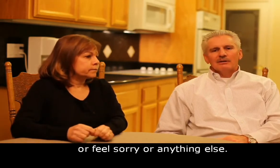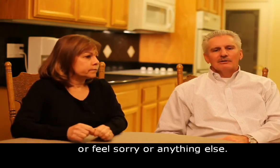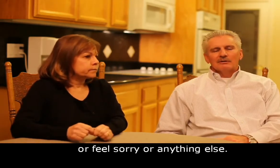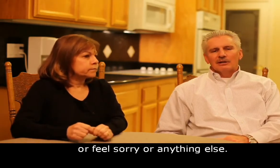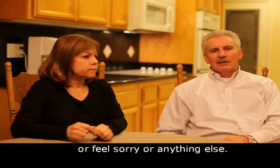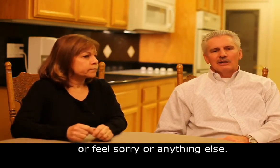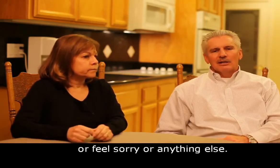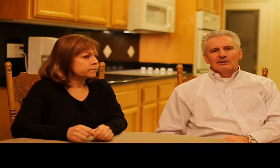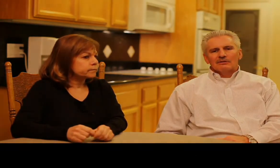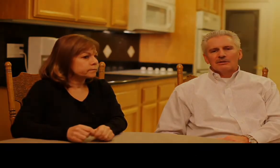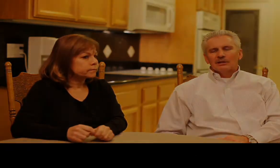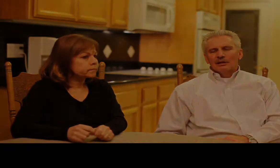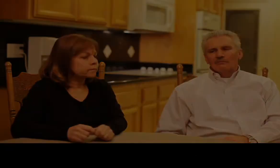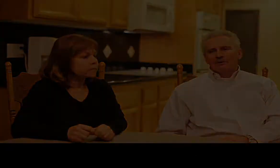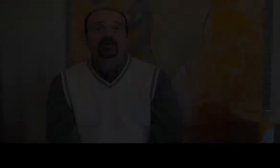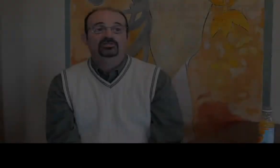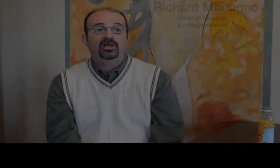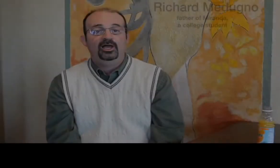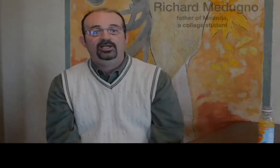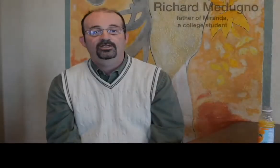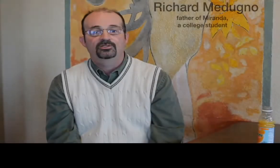or anything else. And wonder. And so